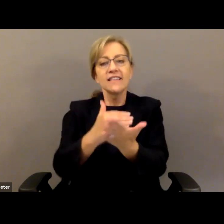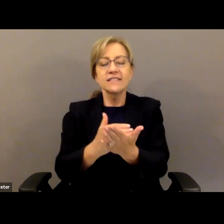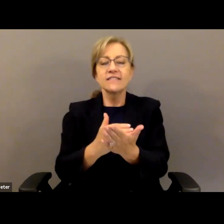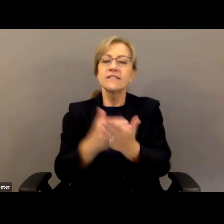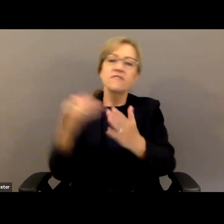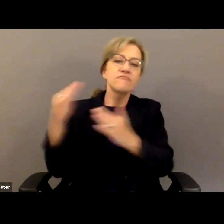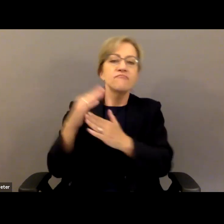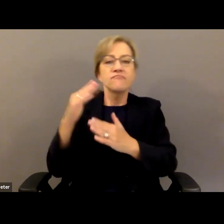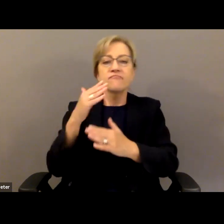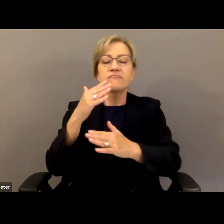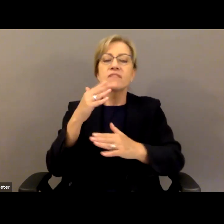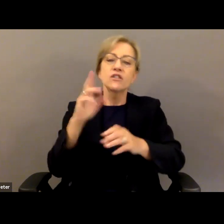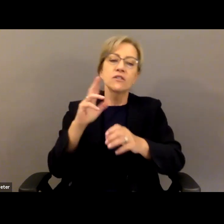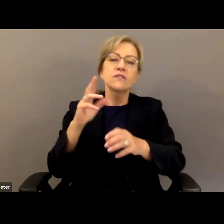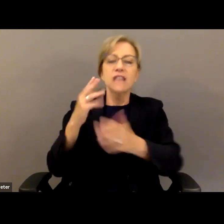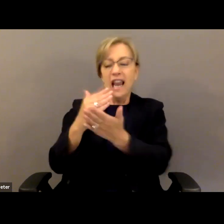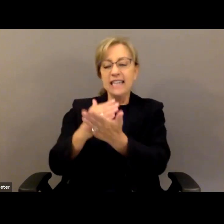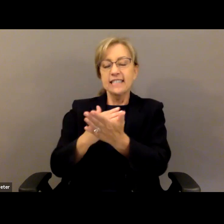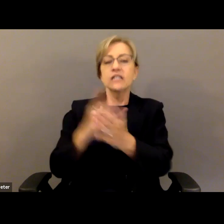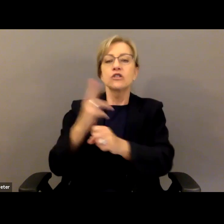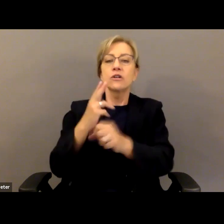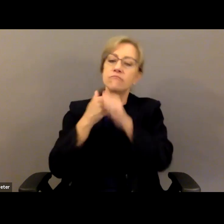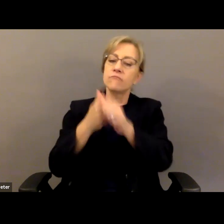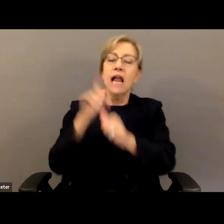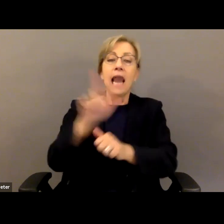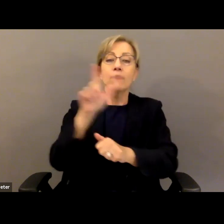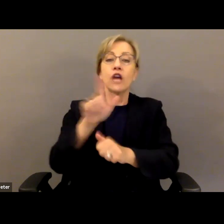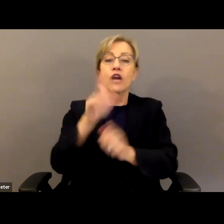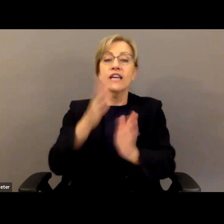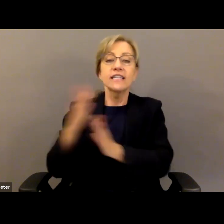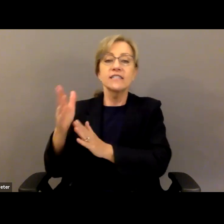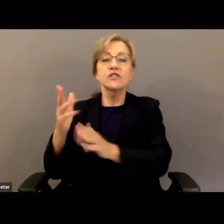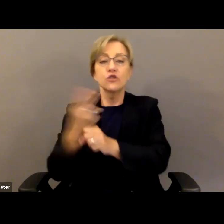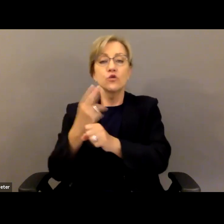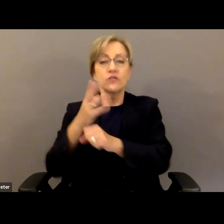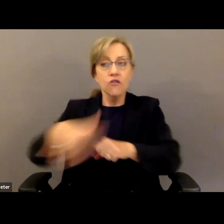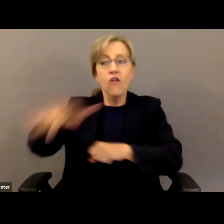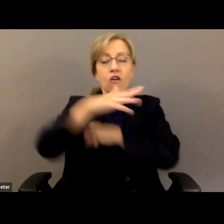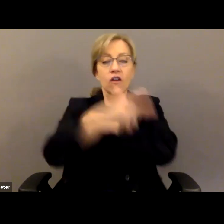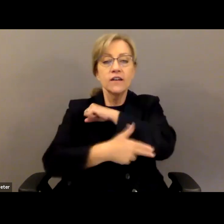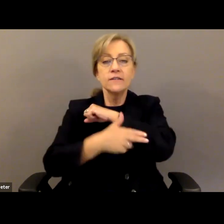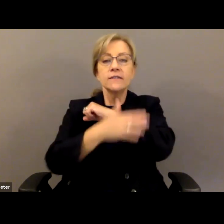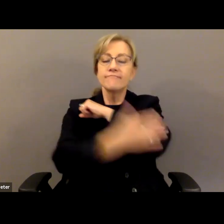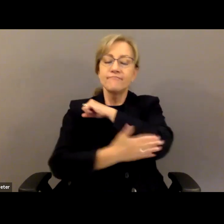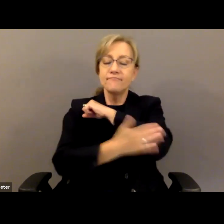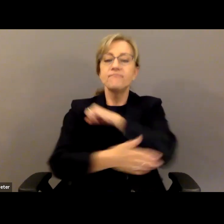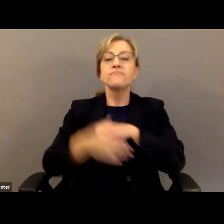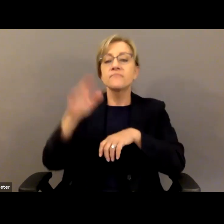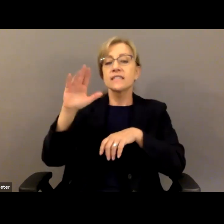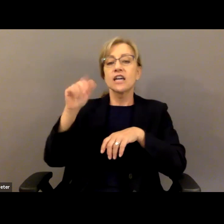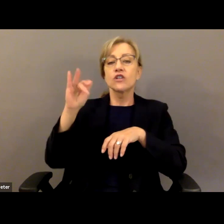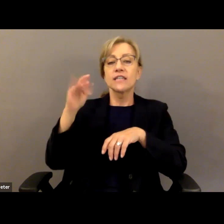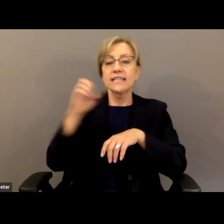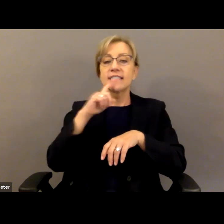librarians, publishers, and booksellers nationwide. The Carnegies, as we like to call them, are announced each year at the Book and